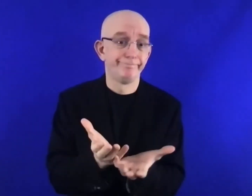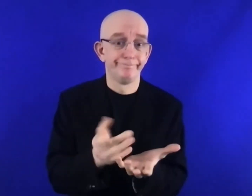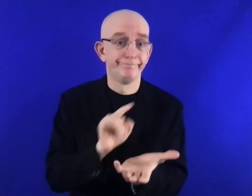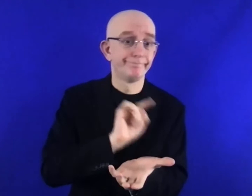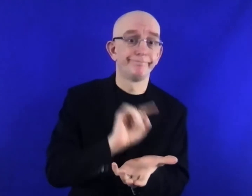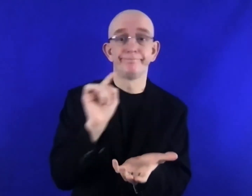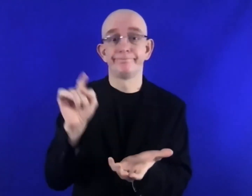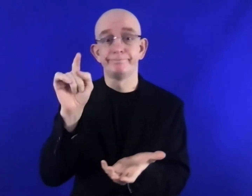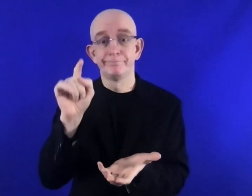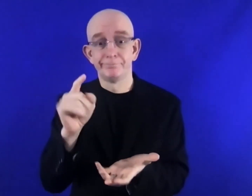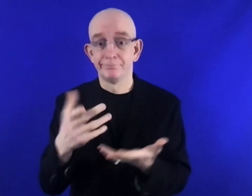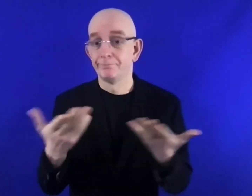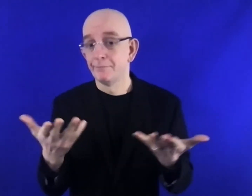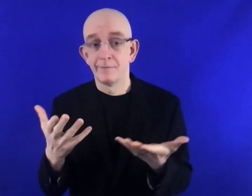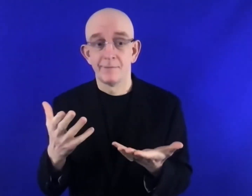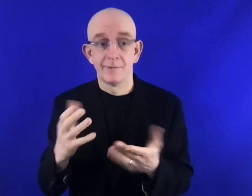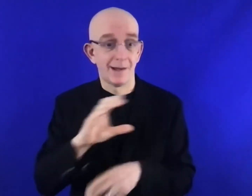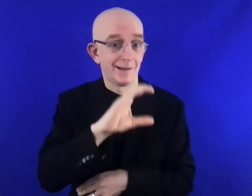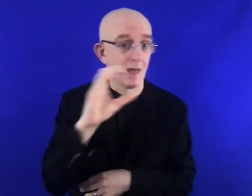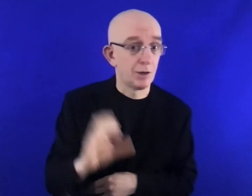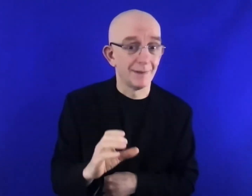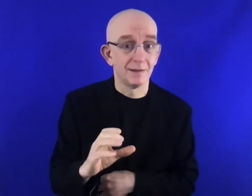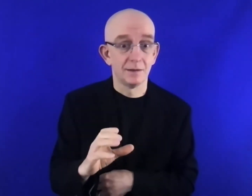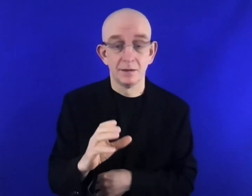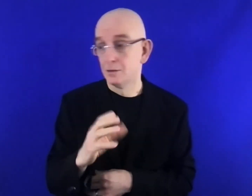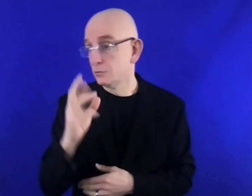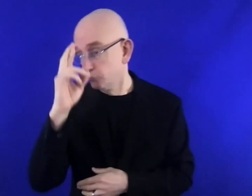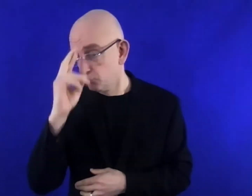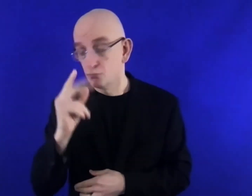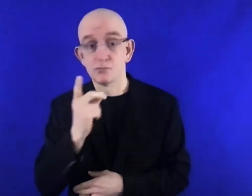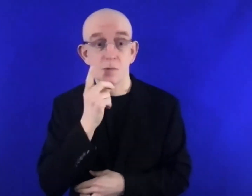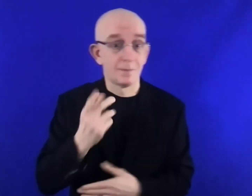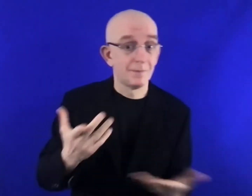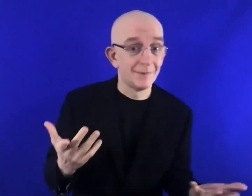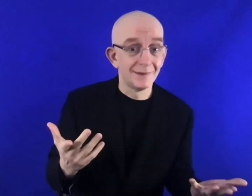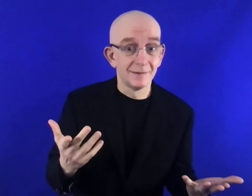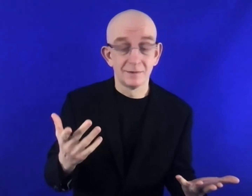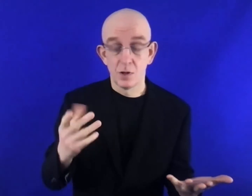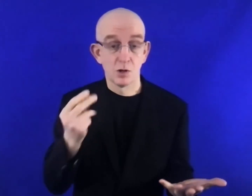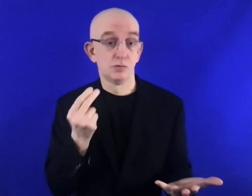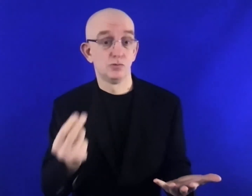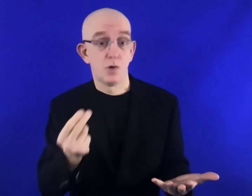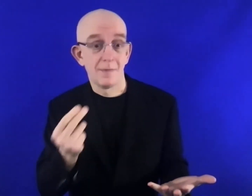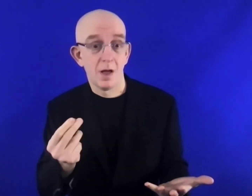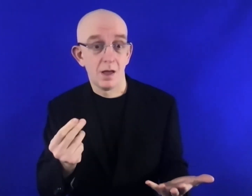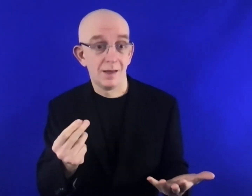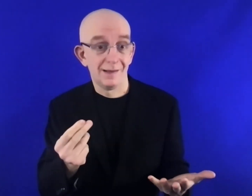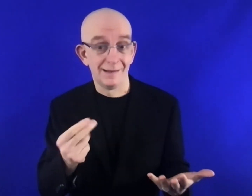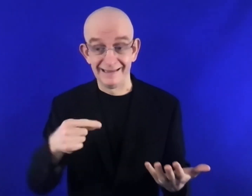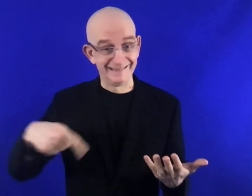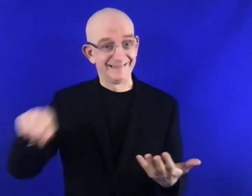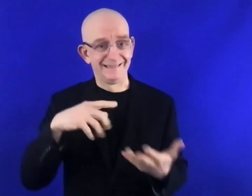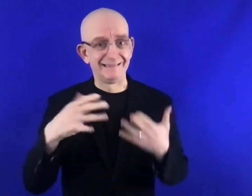The taboos still there and the myths still there, and we are discriminated against. And